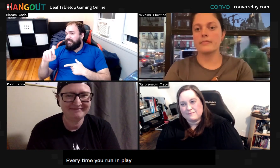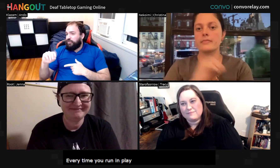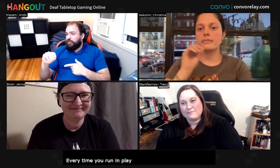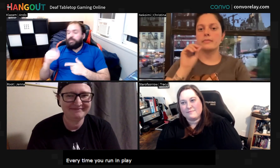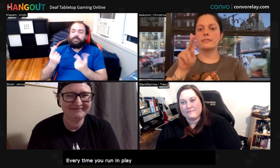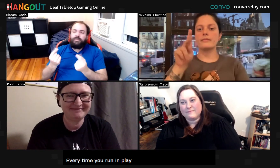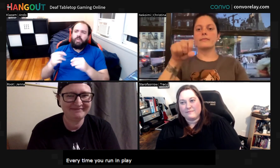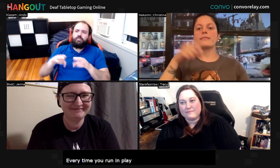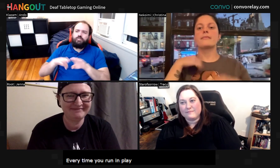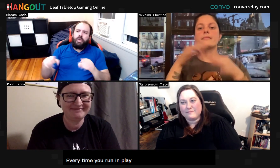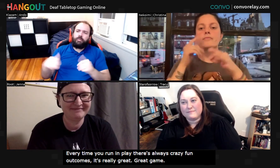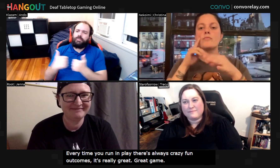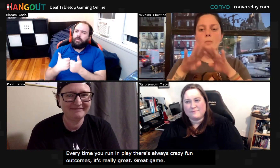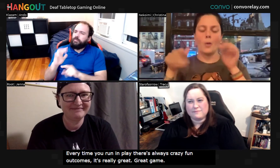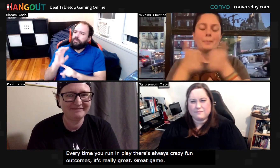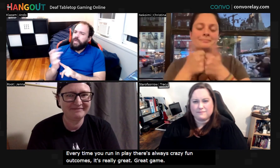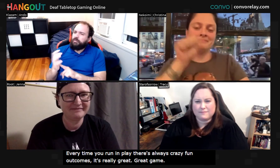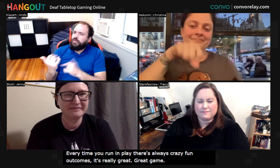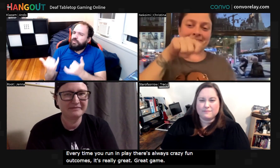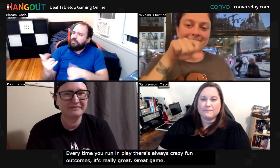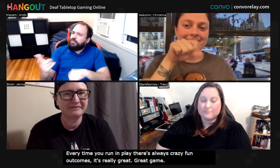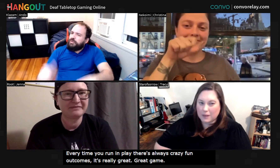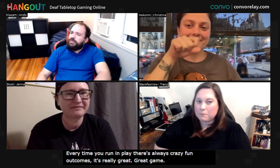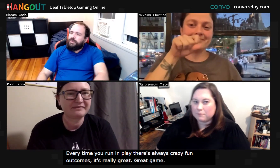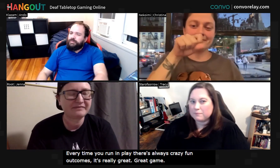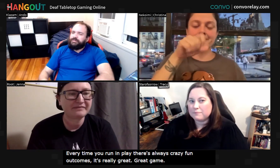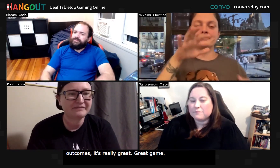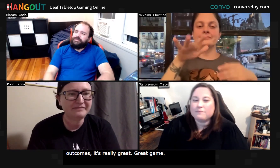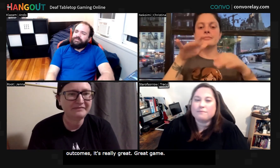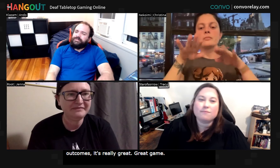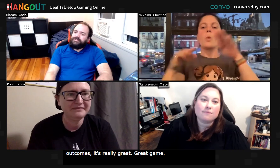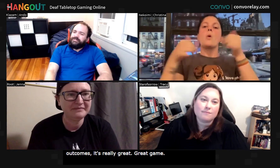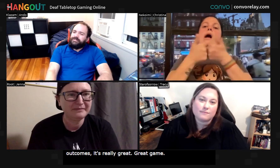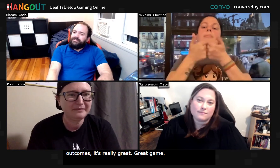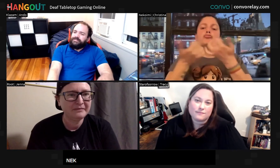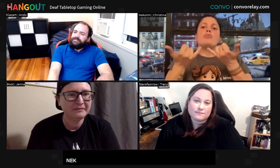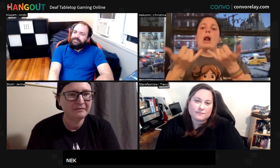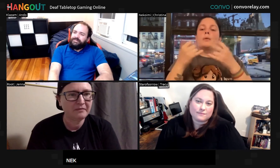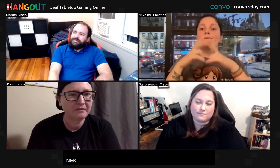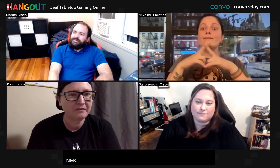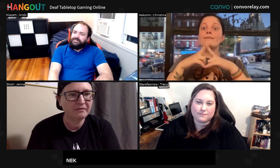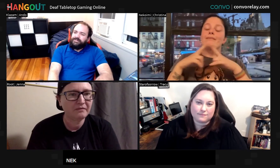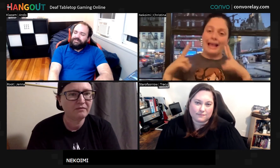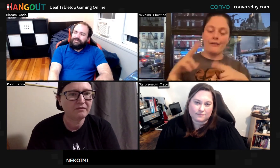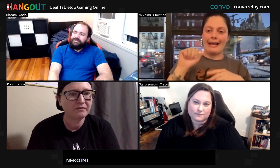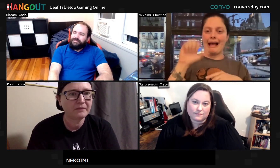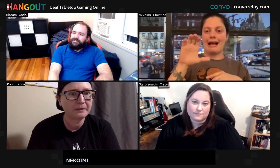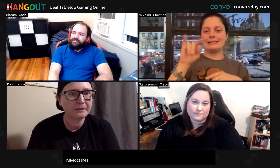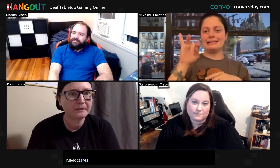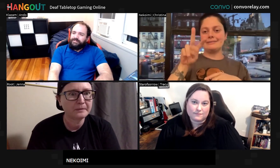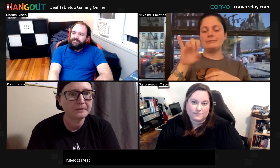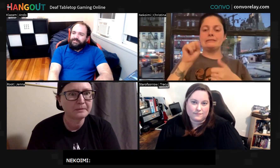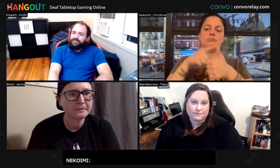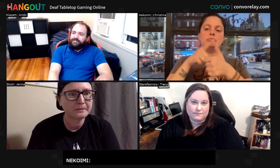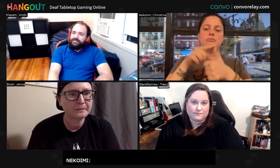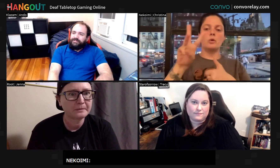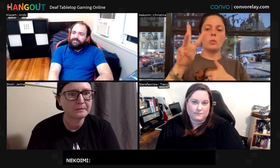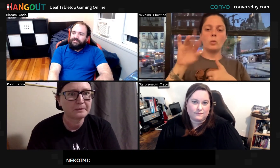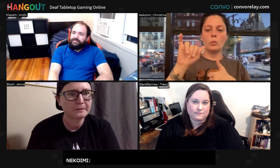For example, so Nigo, so what about a different board game that's popular now? Sure. So board games right now, they're